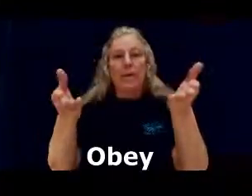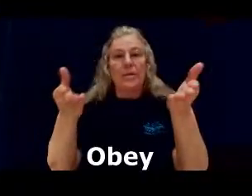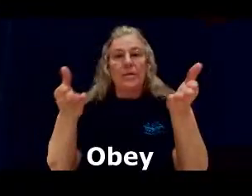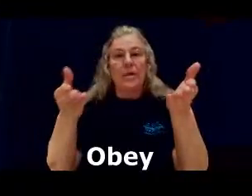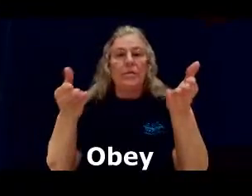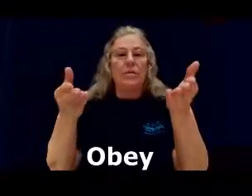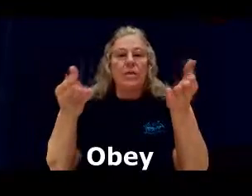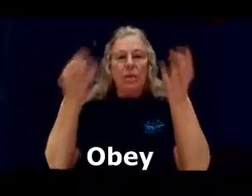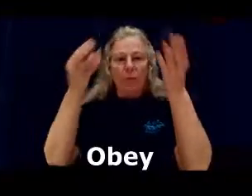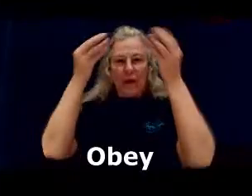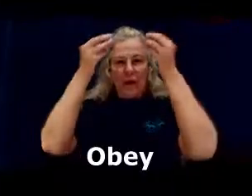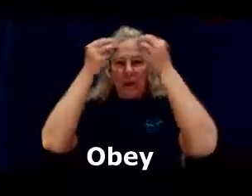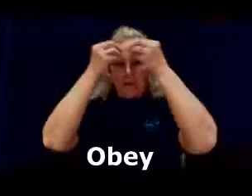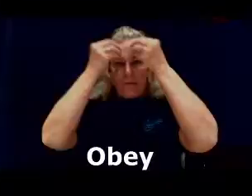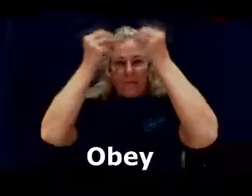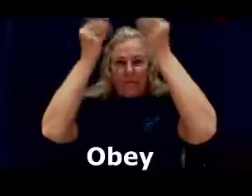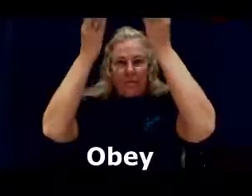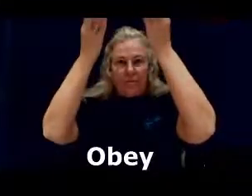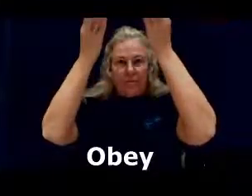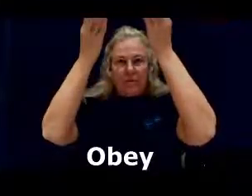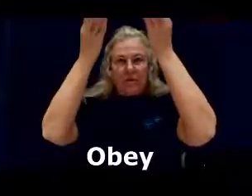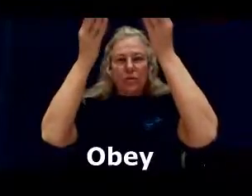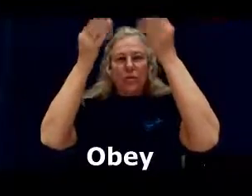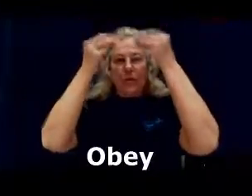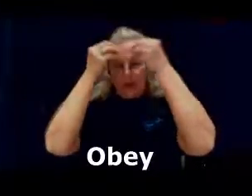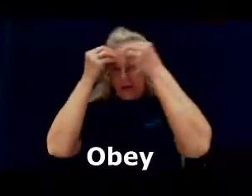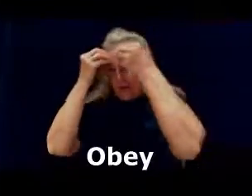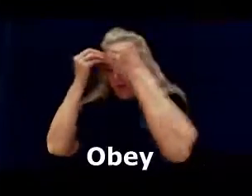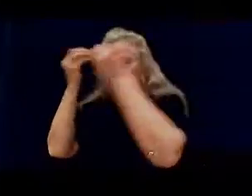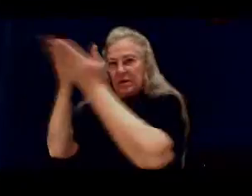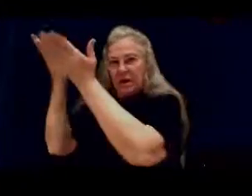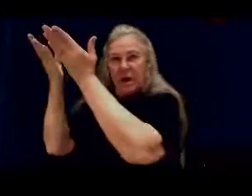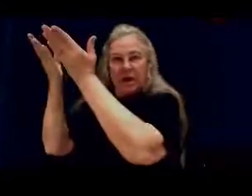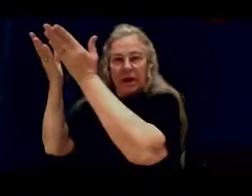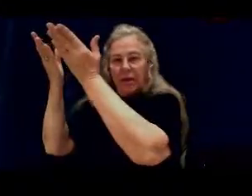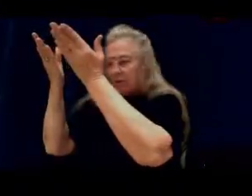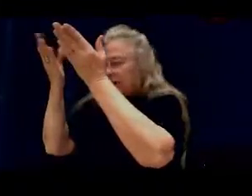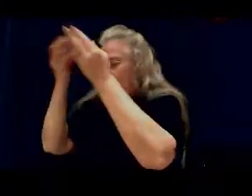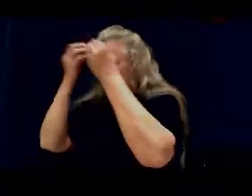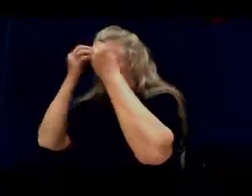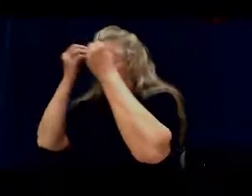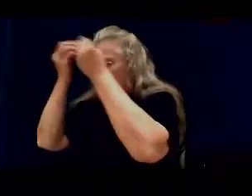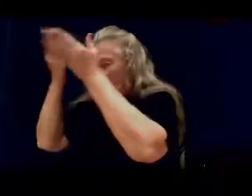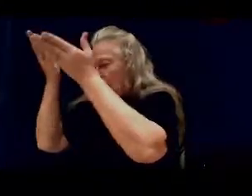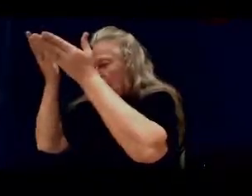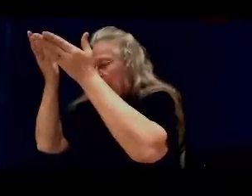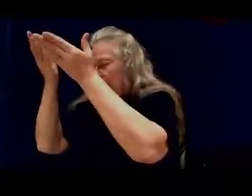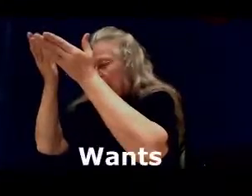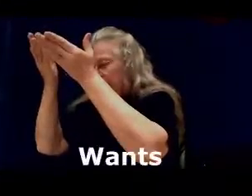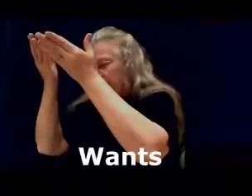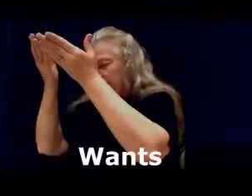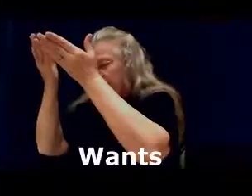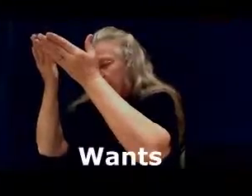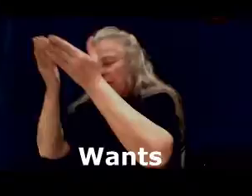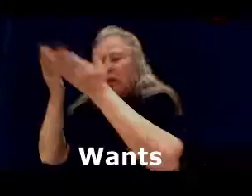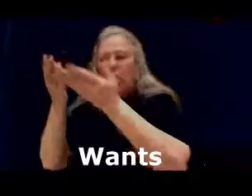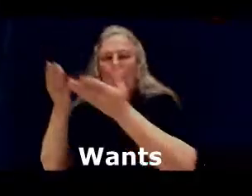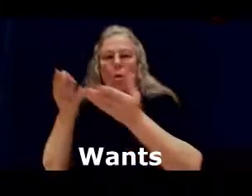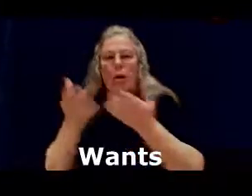parents, I would bring it out. But because we're giving it to God, it goes up. Obey.